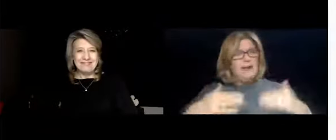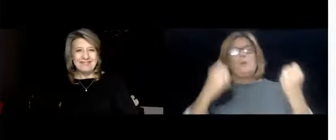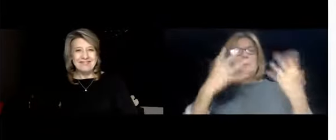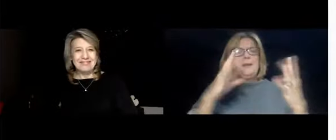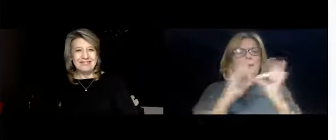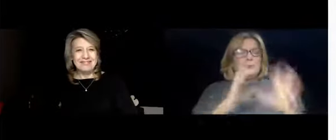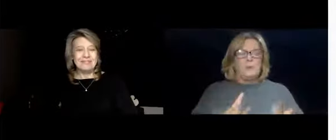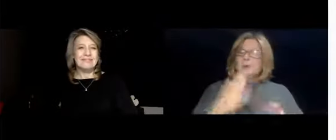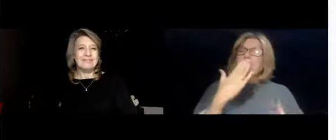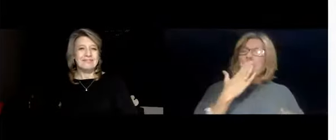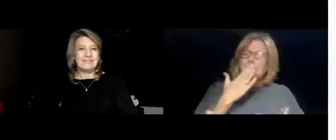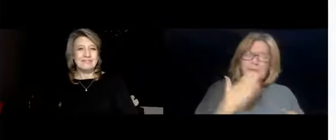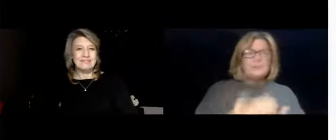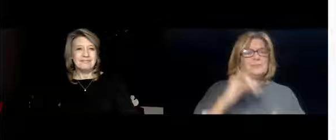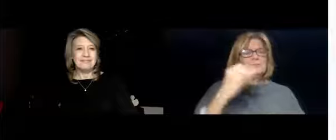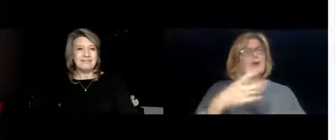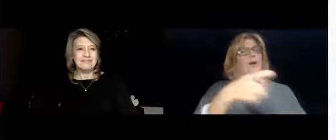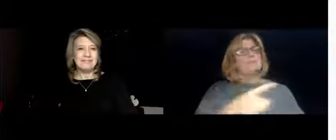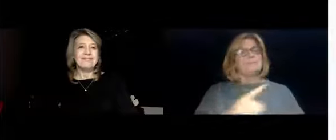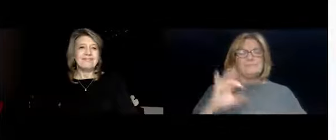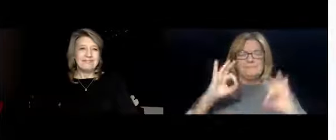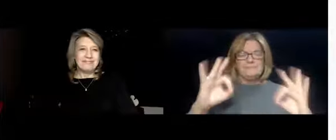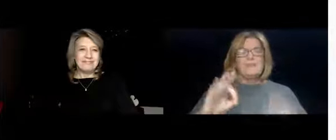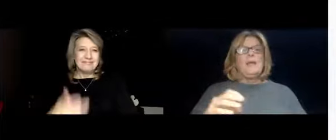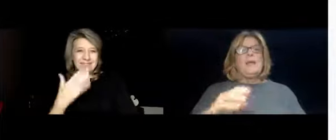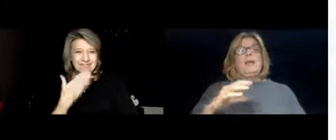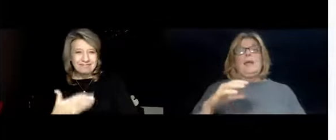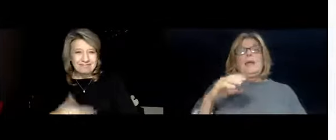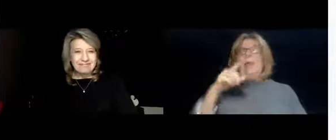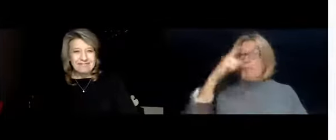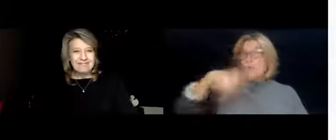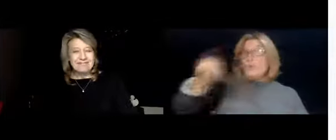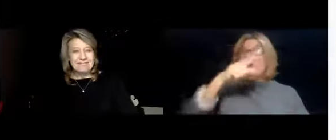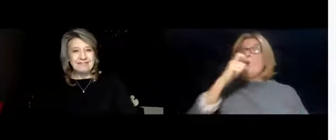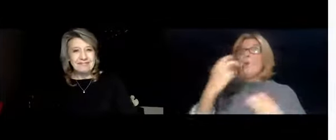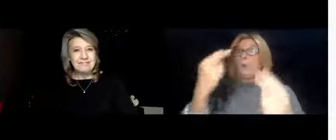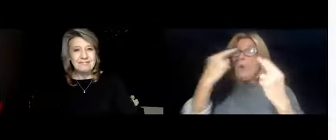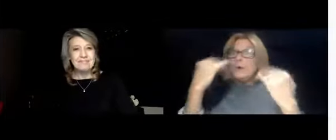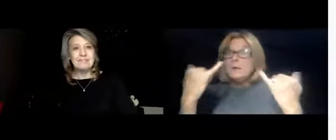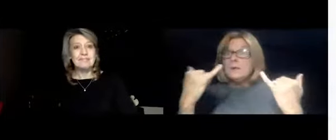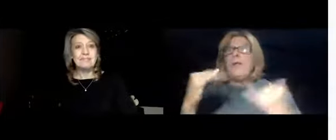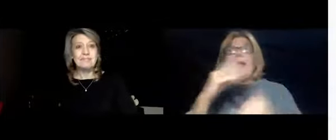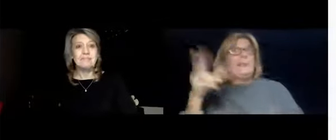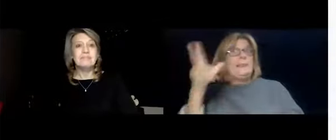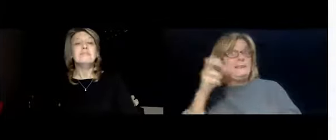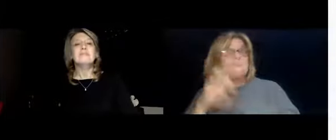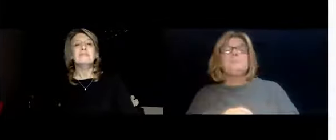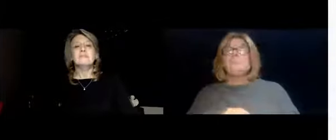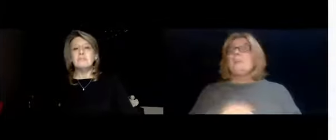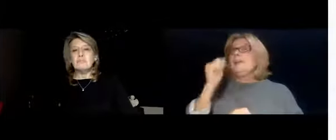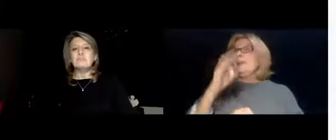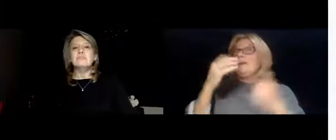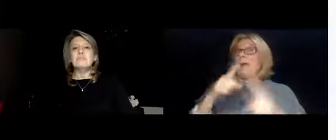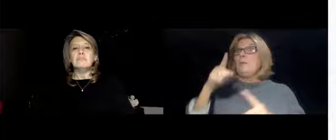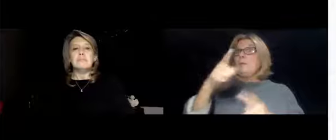wonderful. And boy, you really have a lot of information. You did a great job, and I know you have done a great job interpreting. For my listening